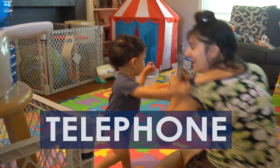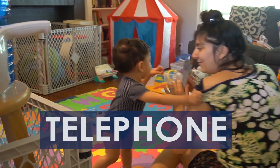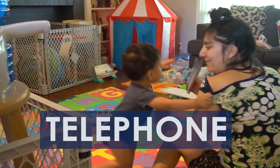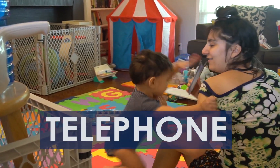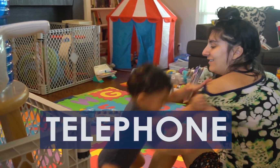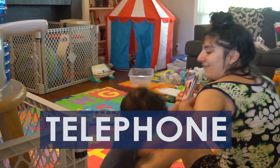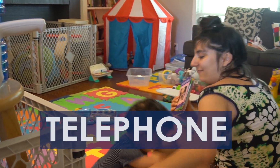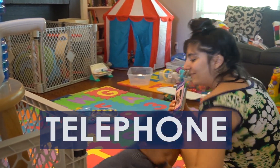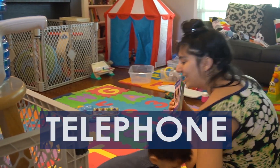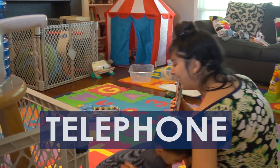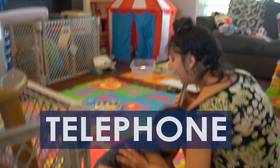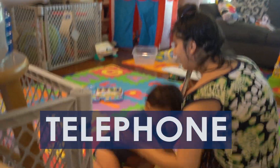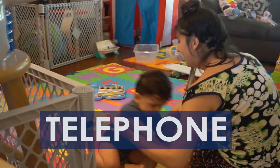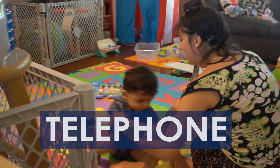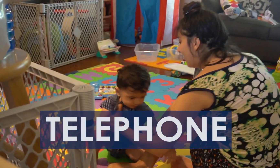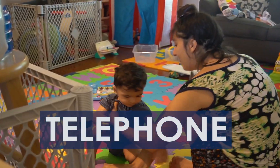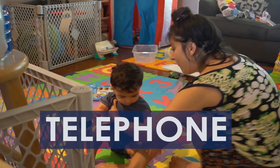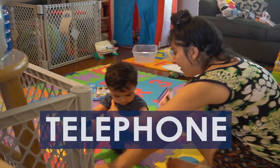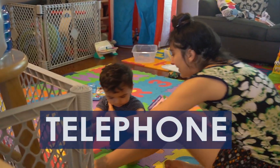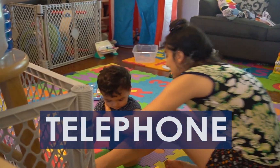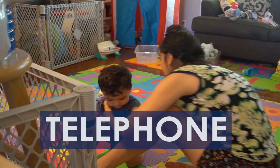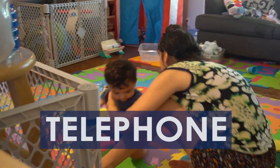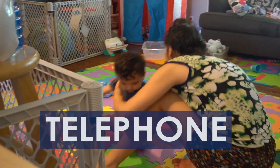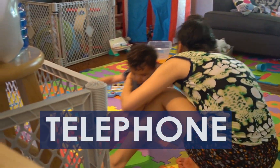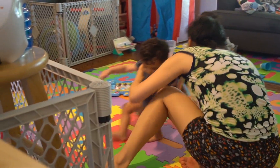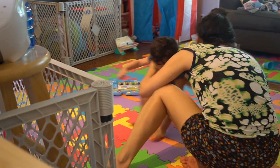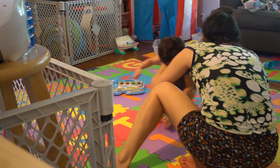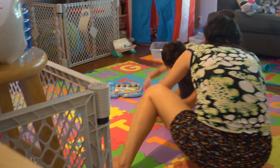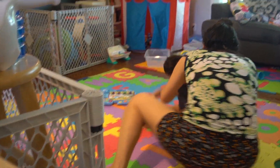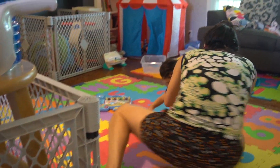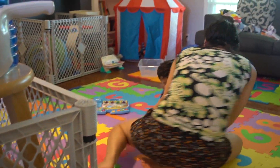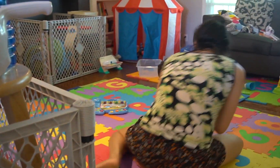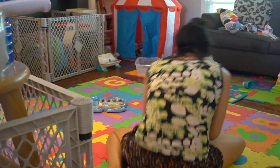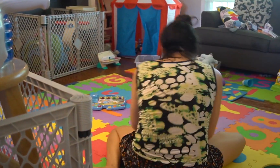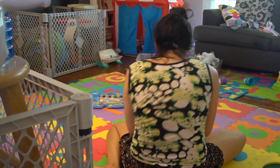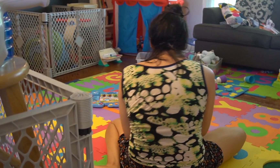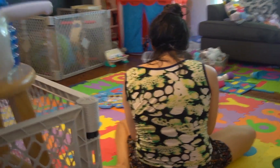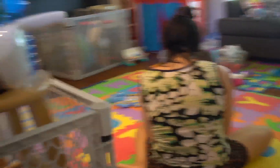telephone? Yeah. What's the sign for telephone?